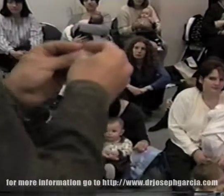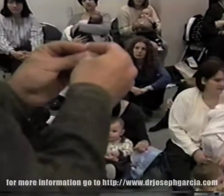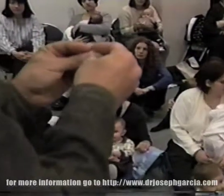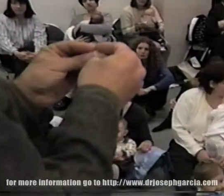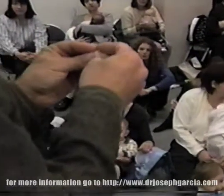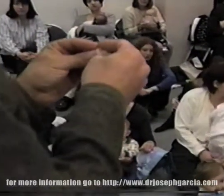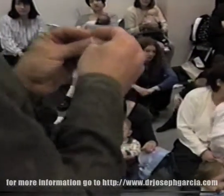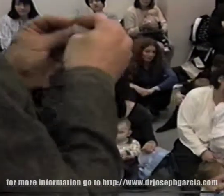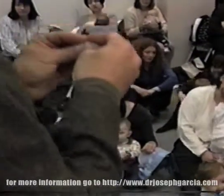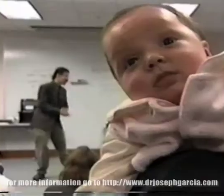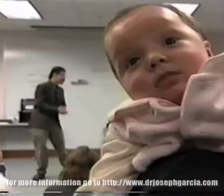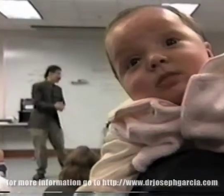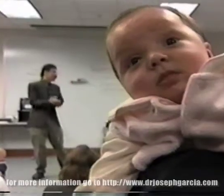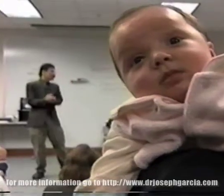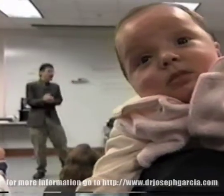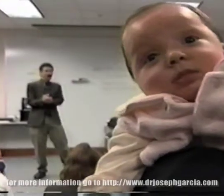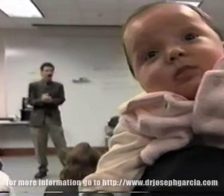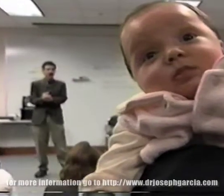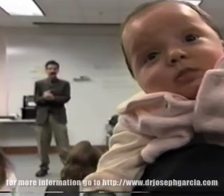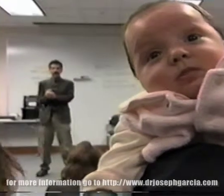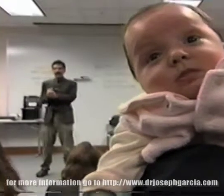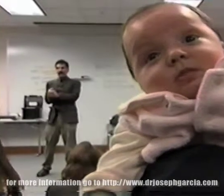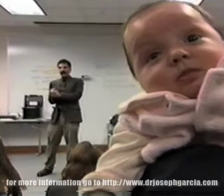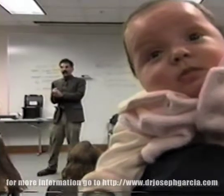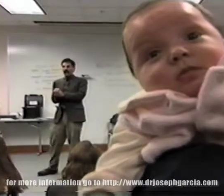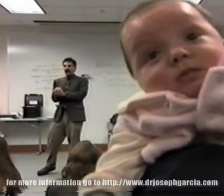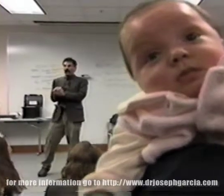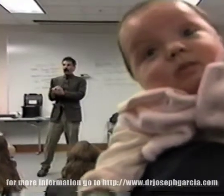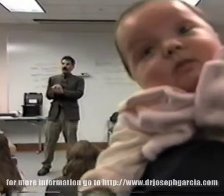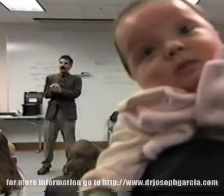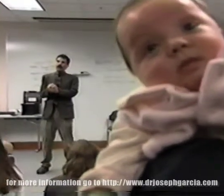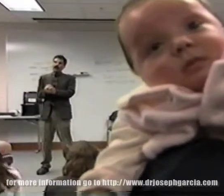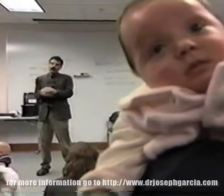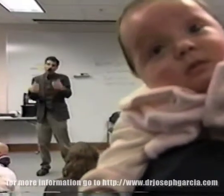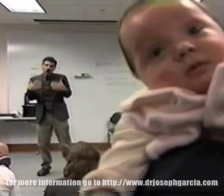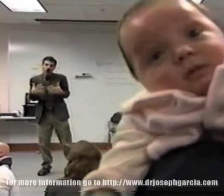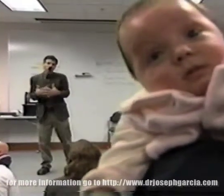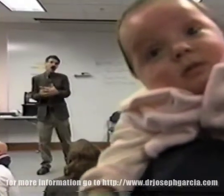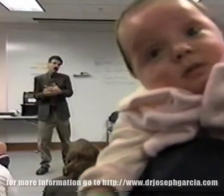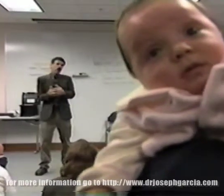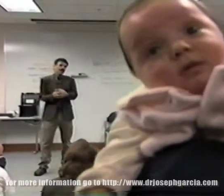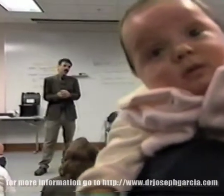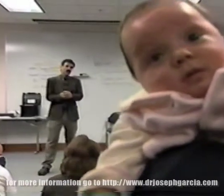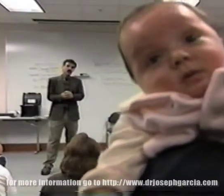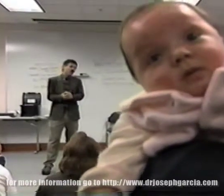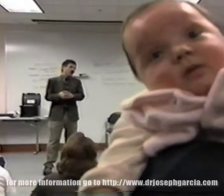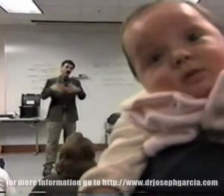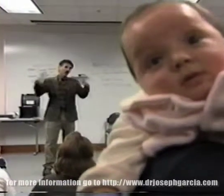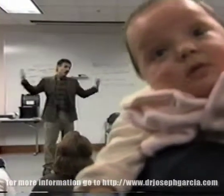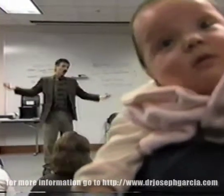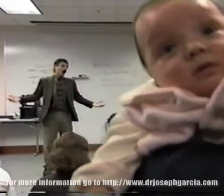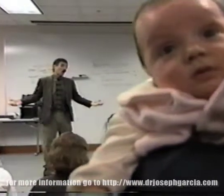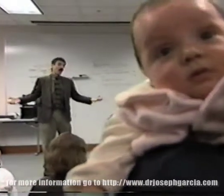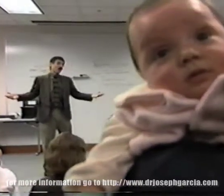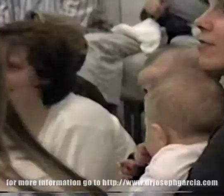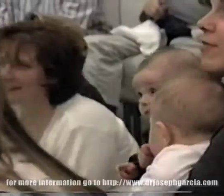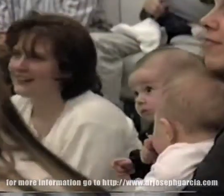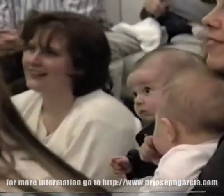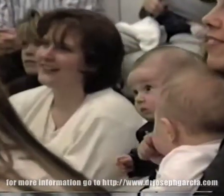receiving more food. Child development researcher Dr. Joseph Garcia developed the Baby Signs program.